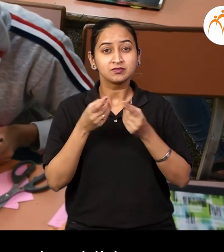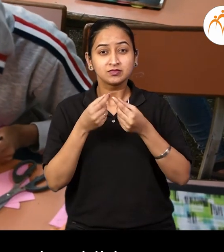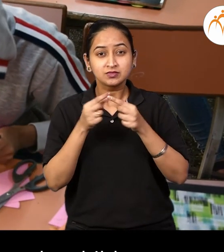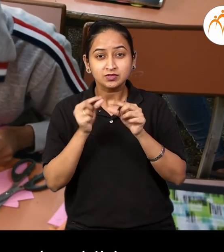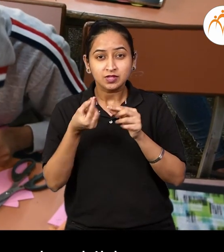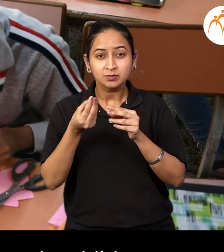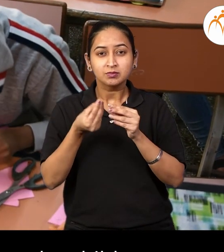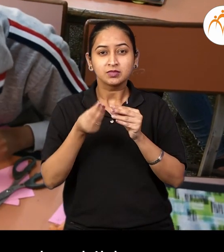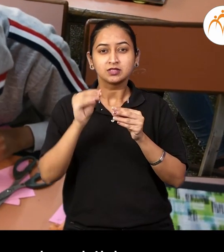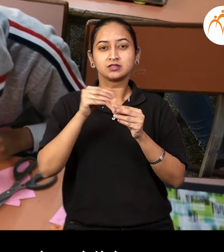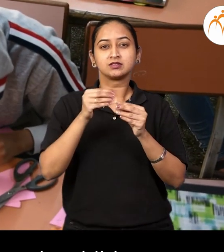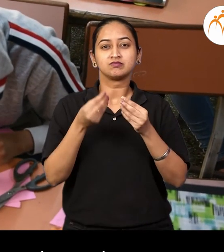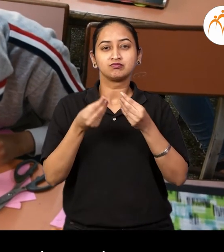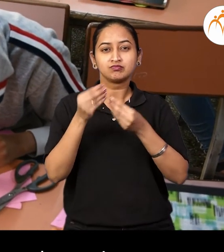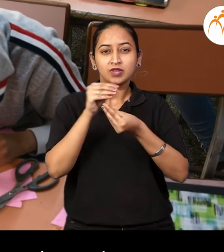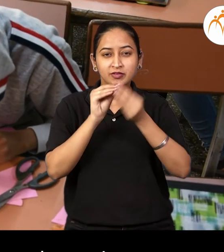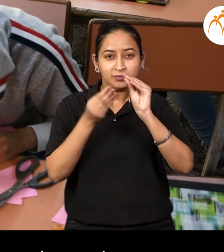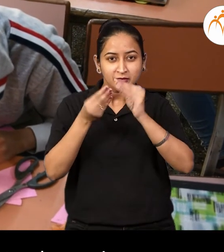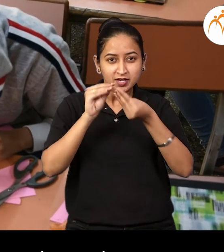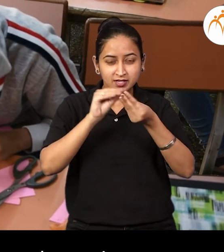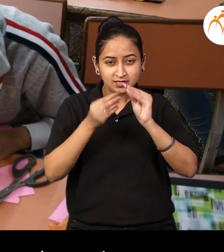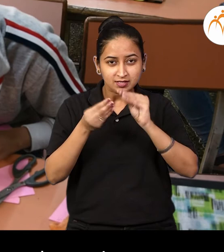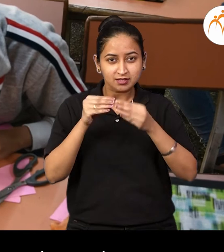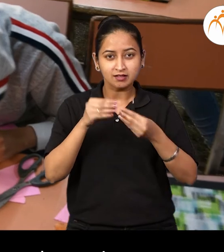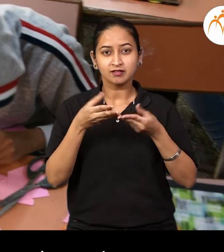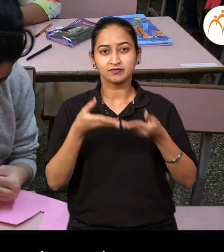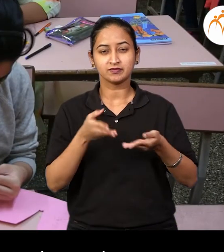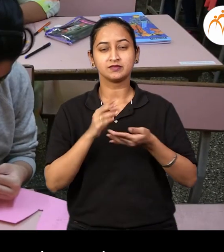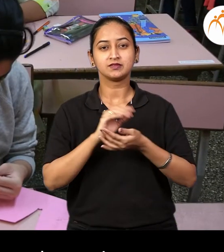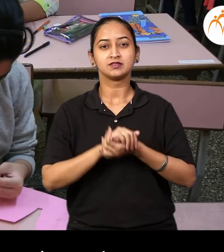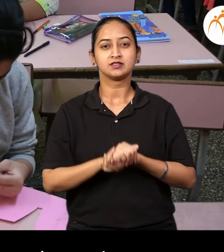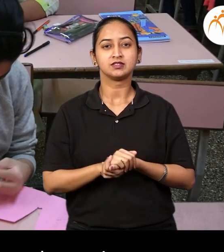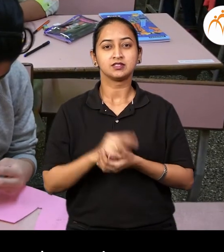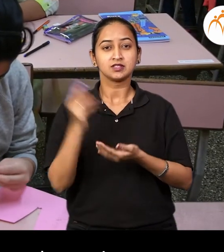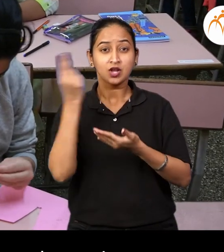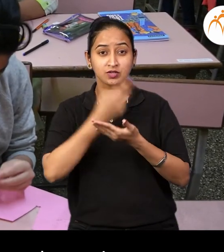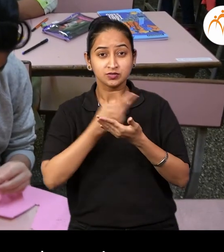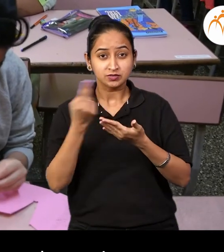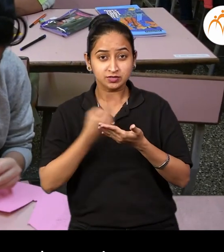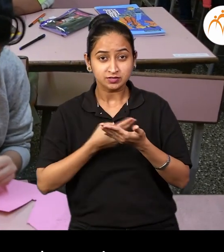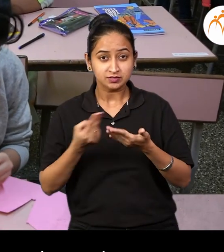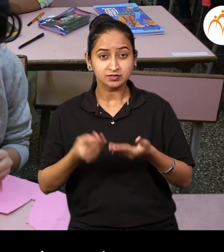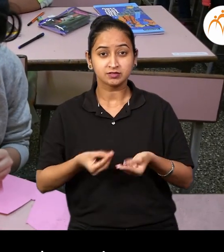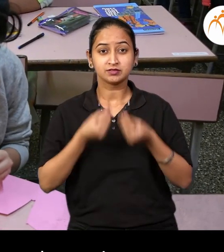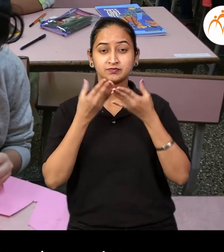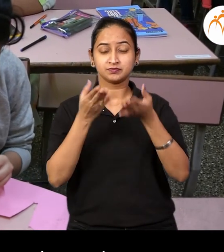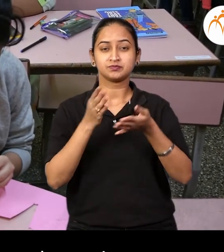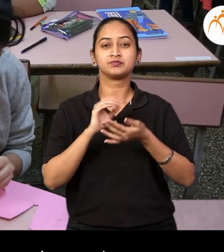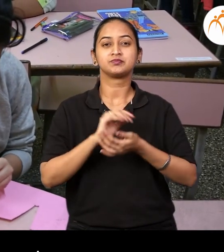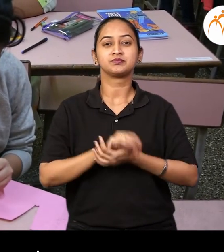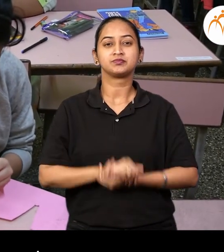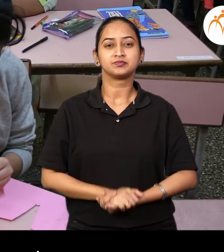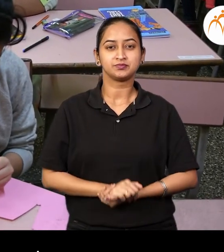to the children. She also tells them to draw pictures.